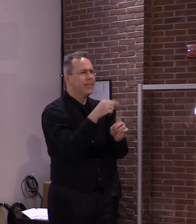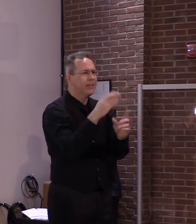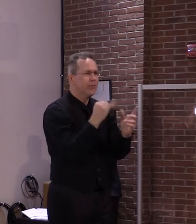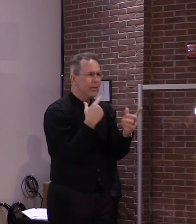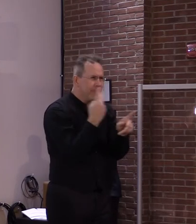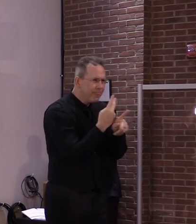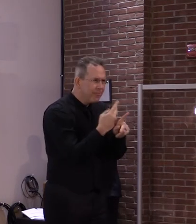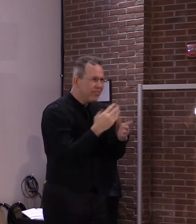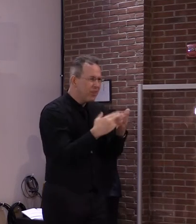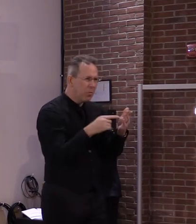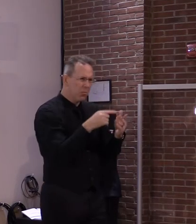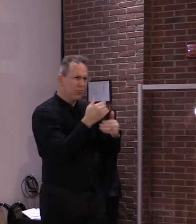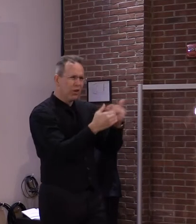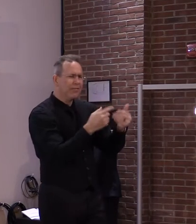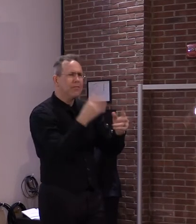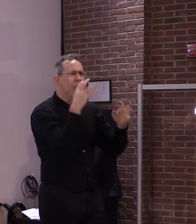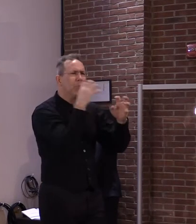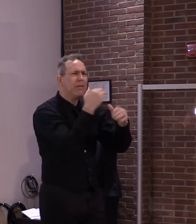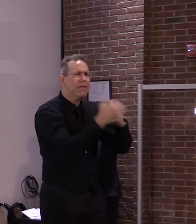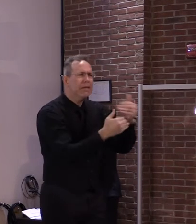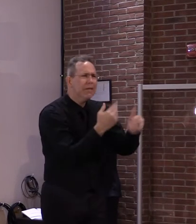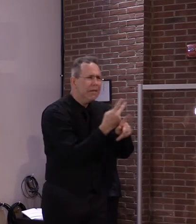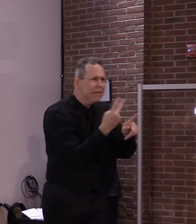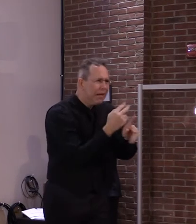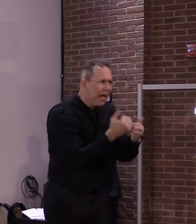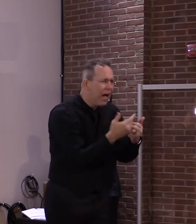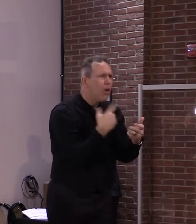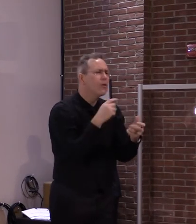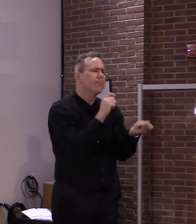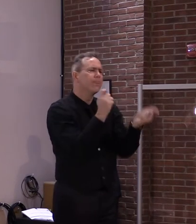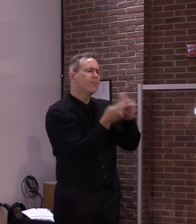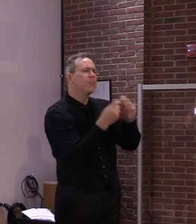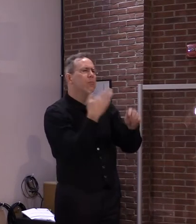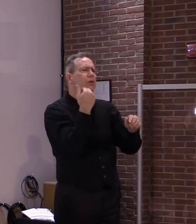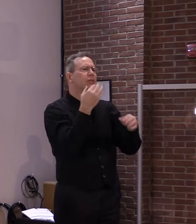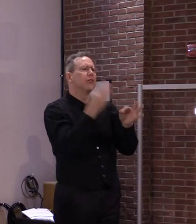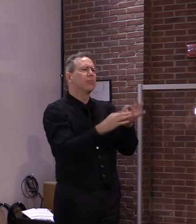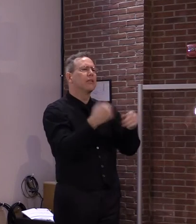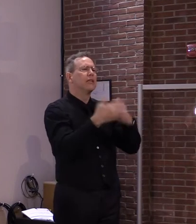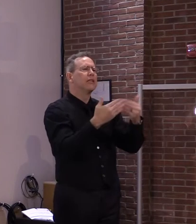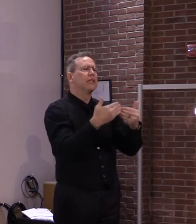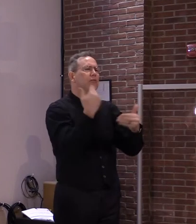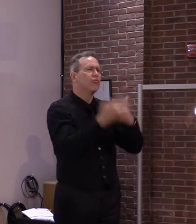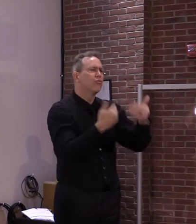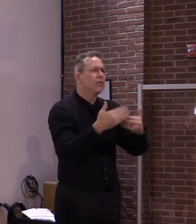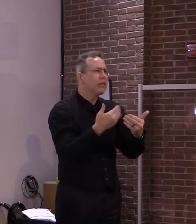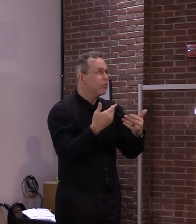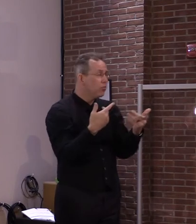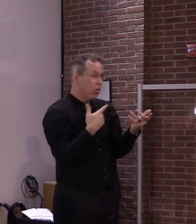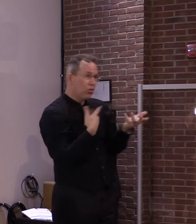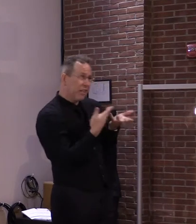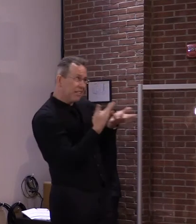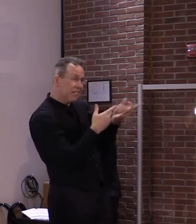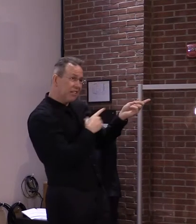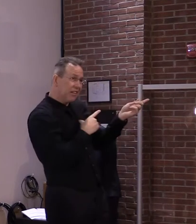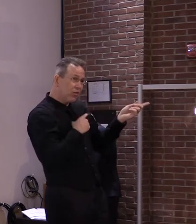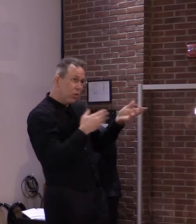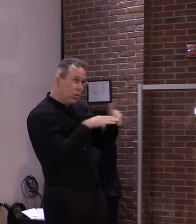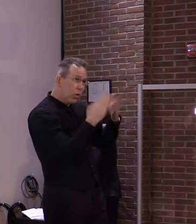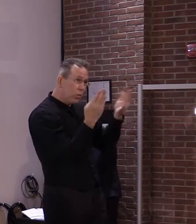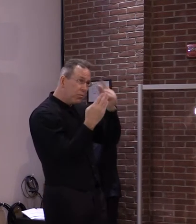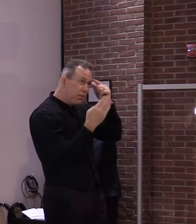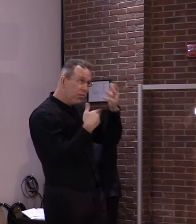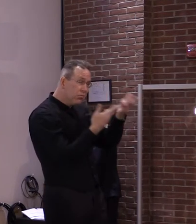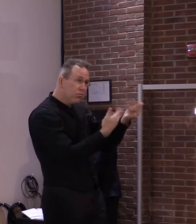as well so i'm going to take them at the word that they are more than willing to take this up and we'll see where we go from here all